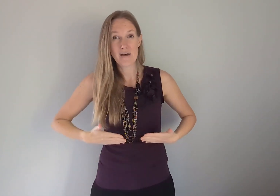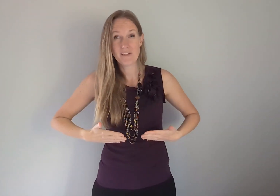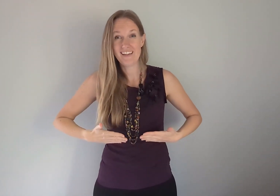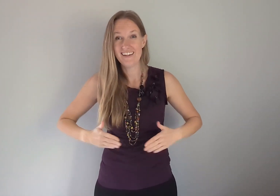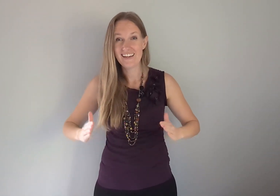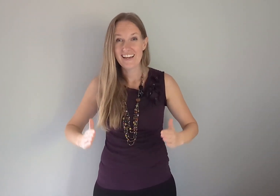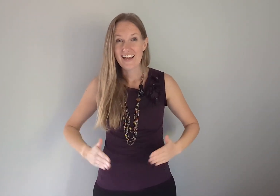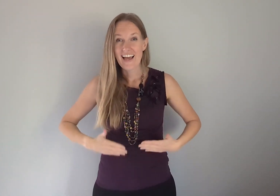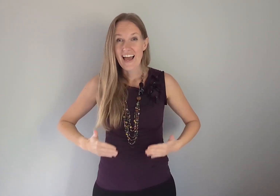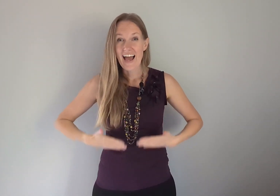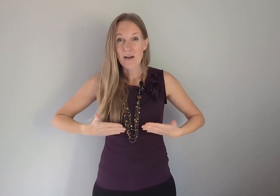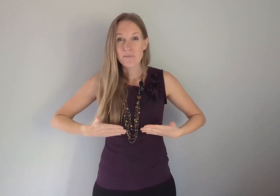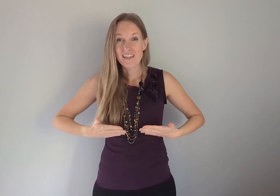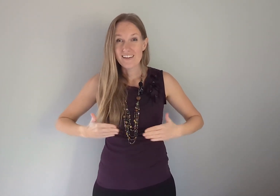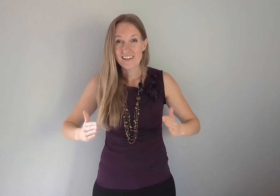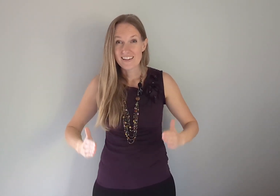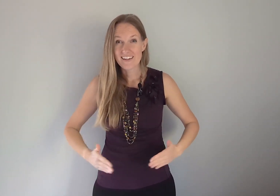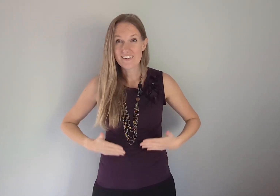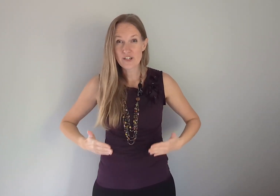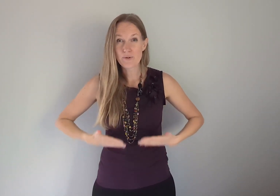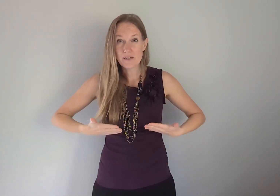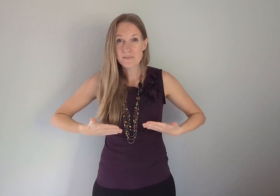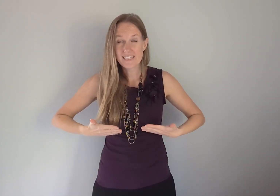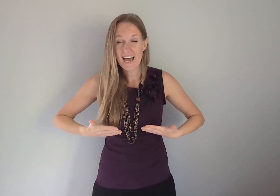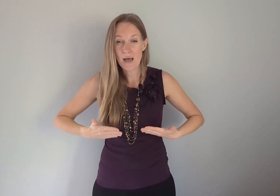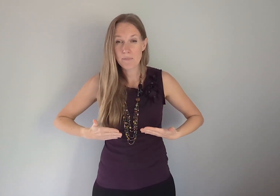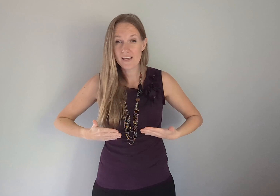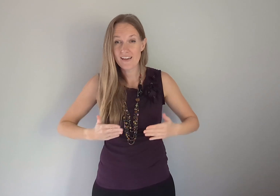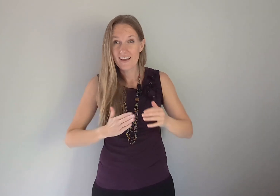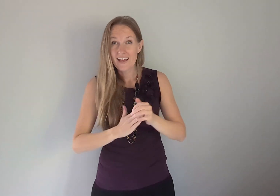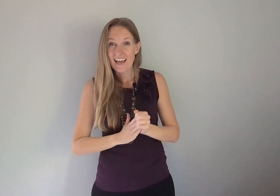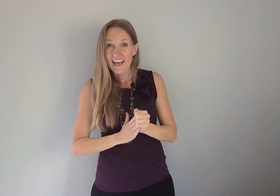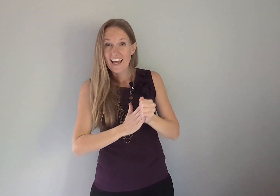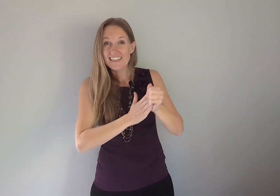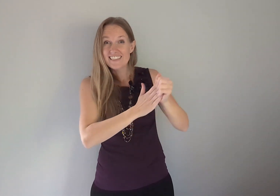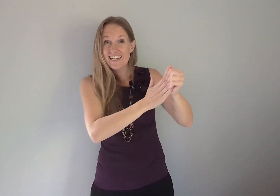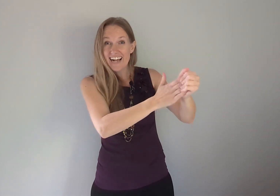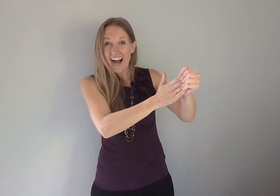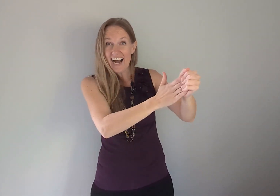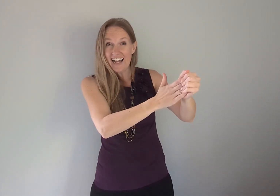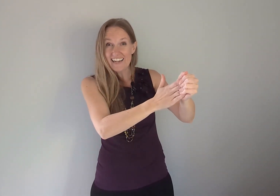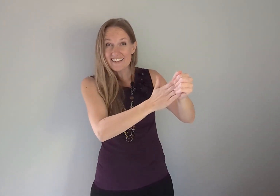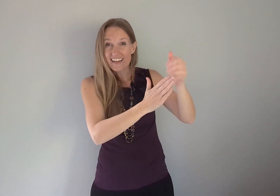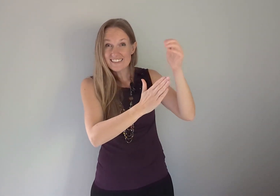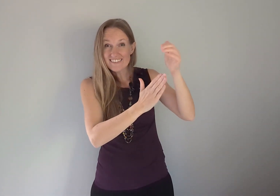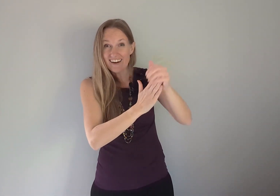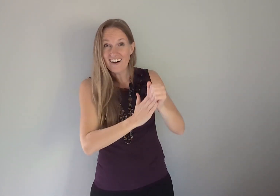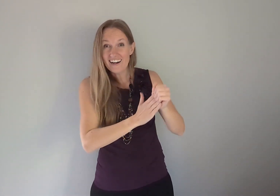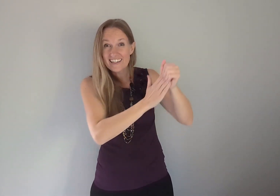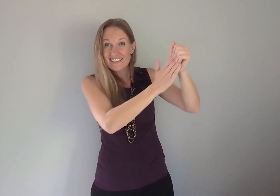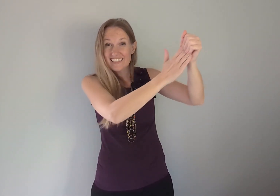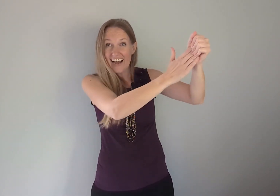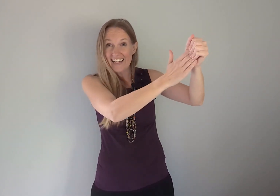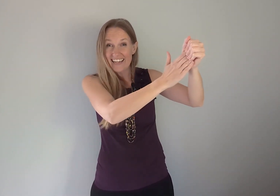happy, happy, your ribs, happy, and to guide. Okay, so God is guiding